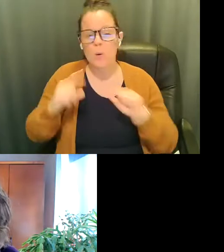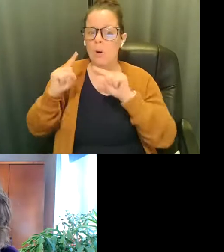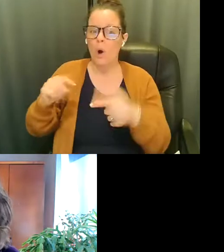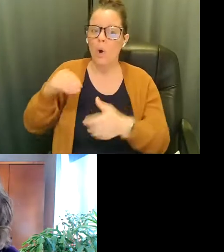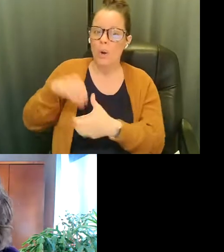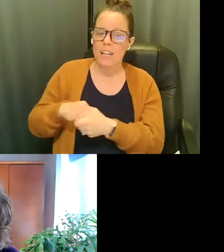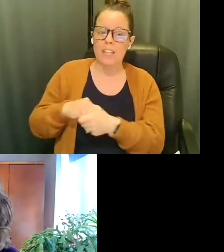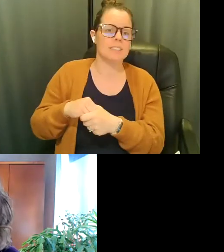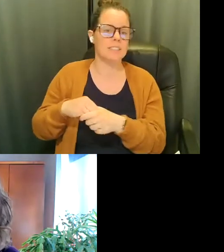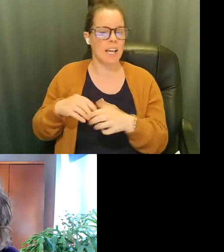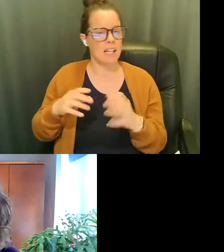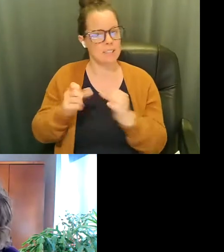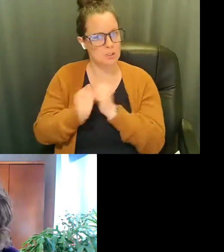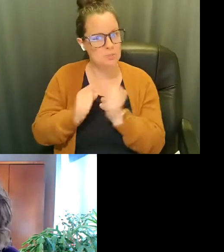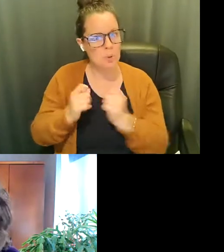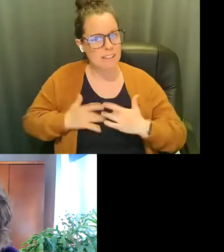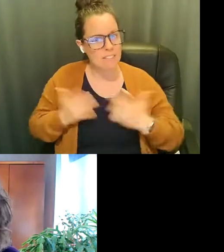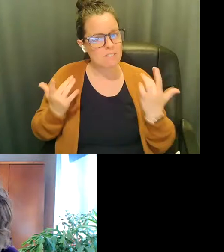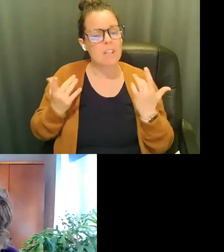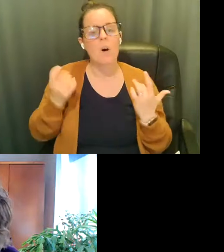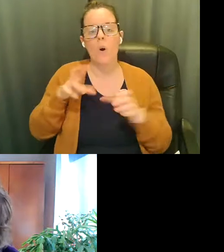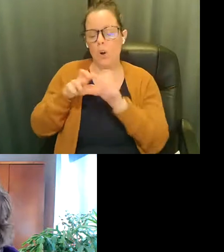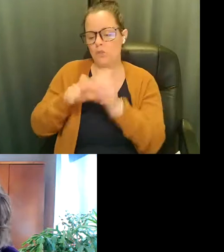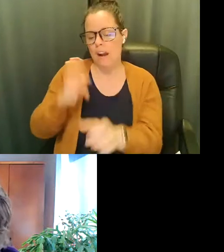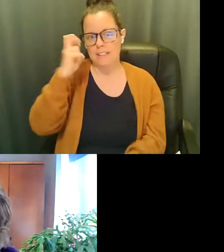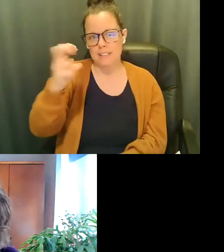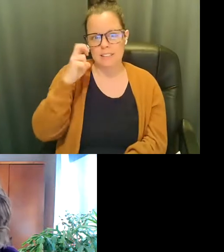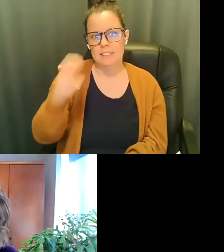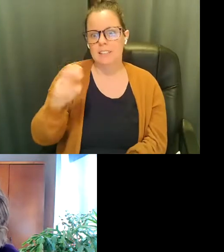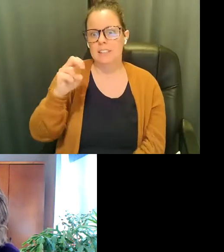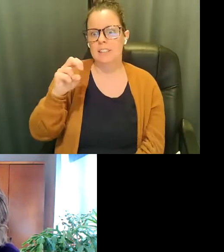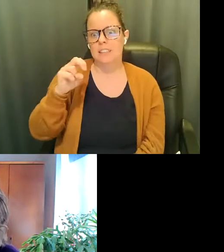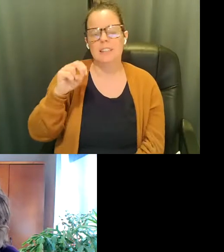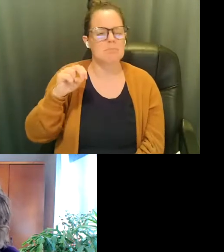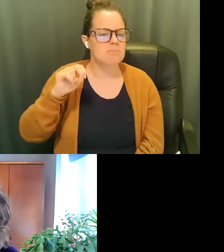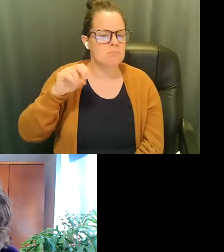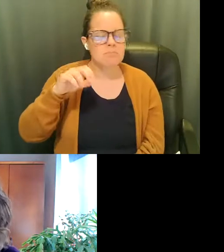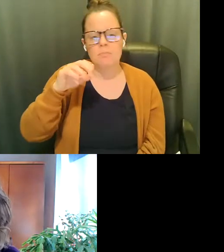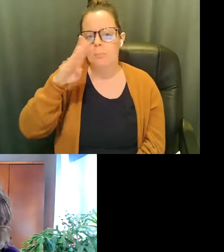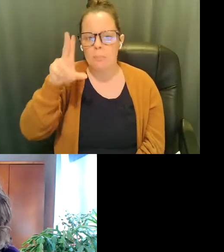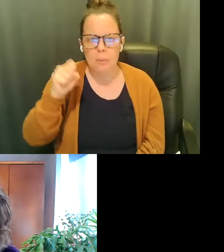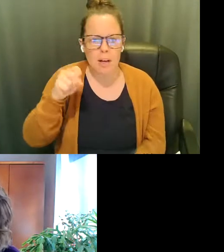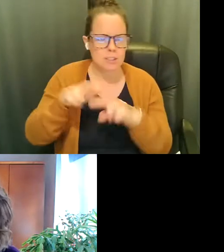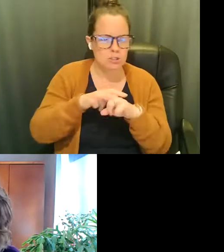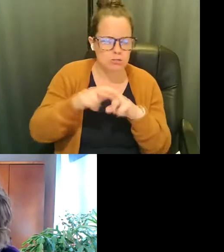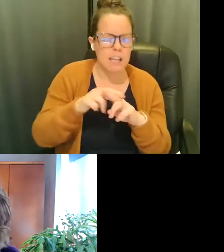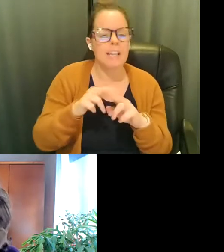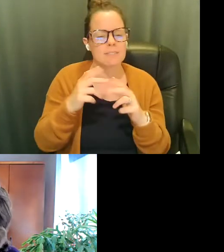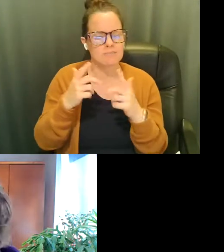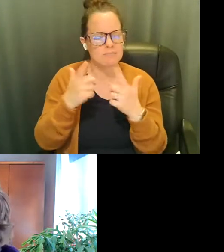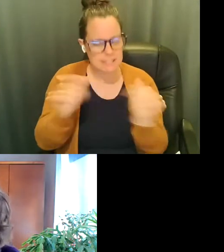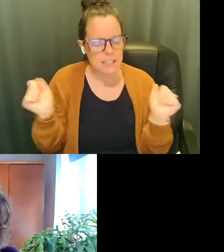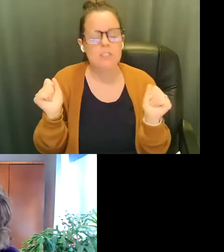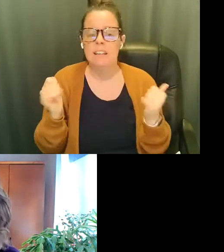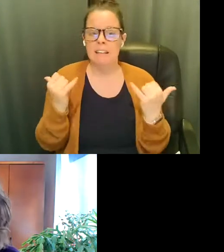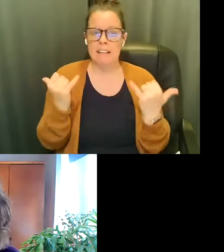event, or when riding public transportation, just to name a few examples. Now is not the time to be